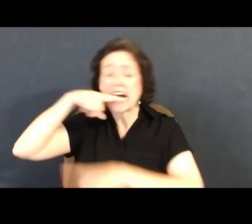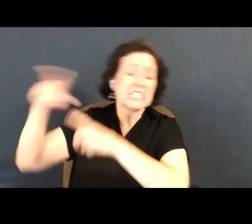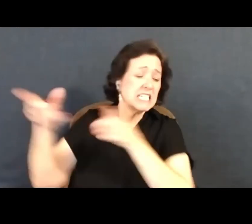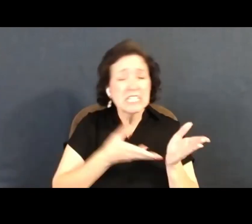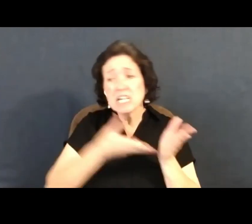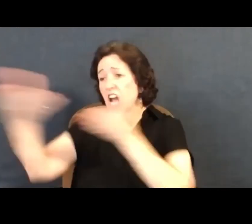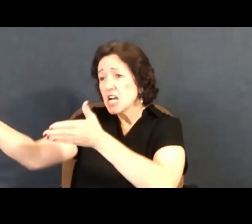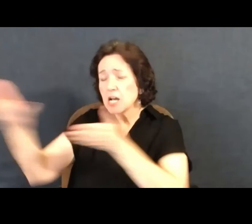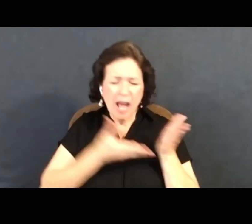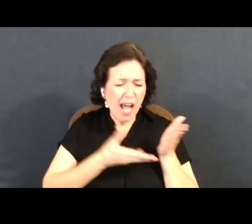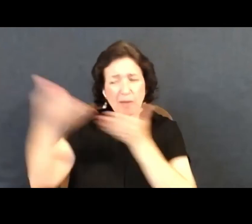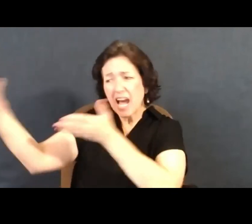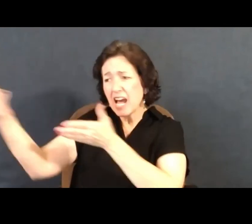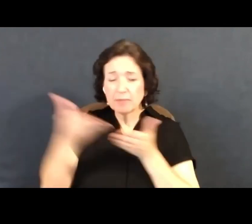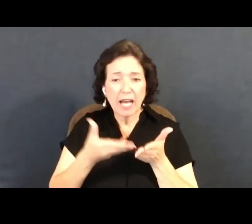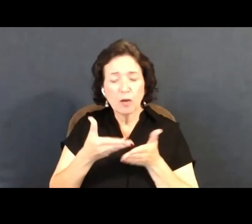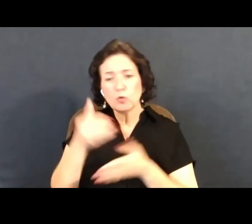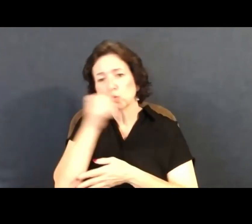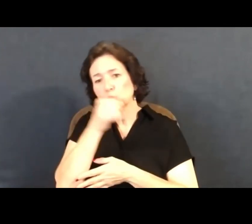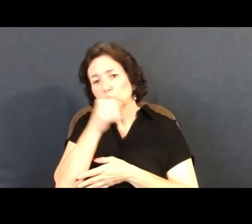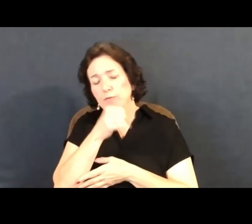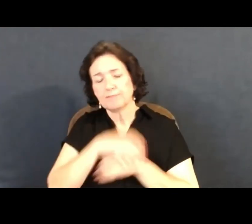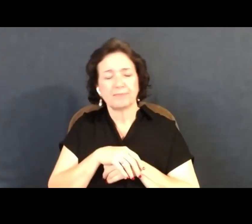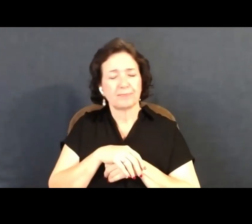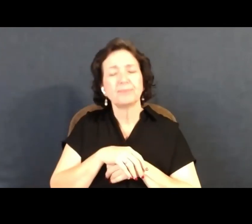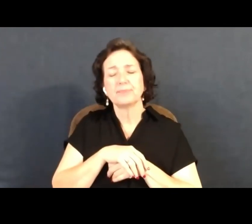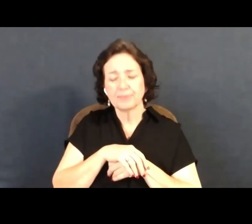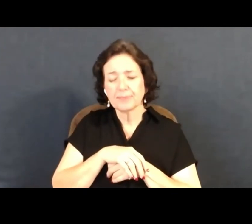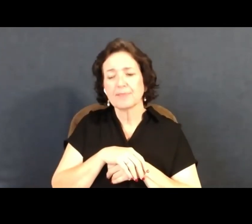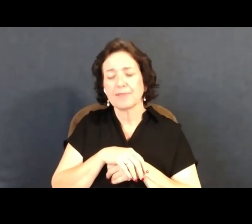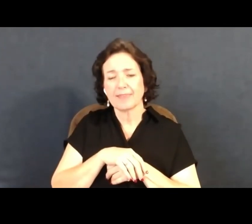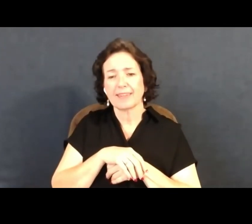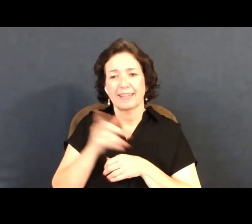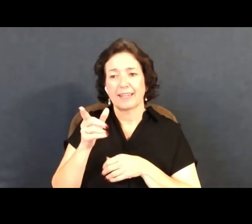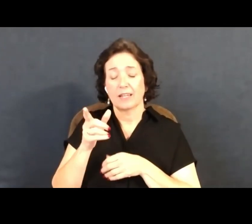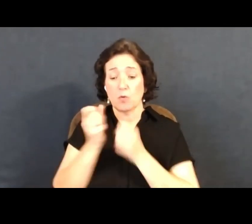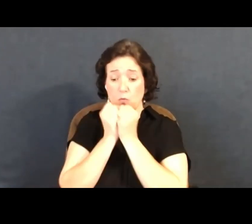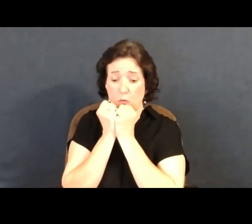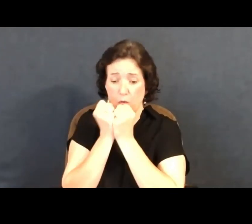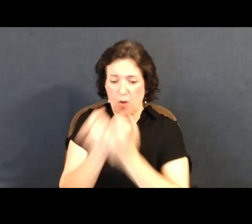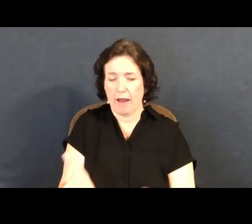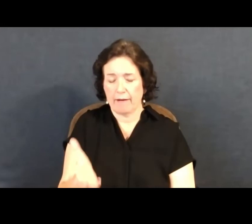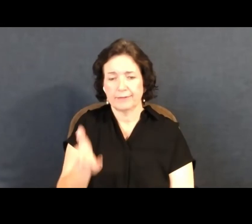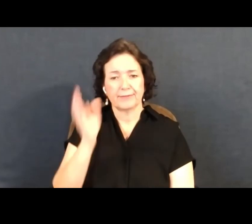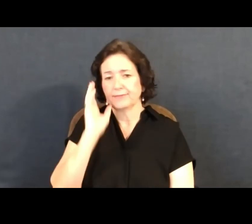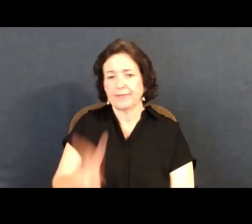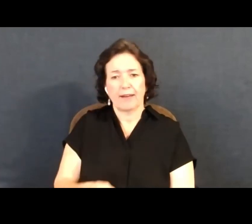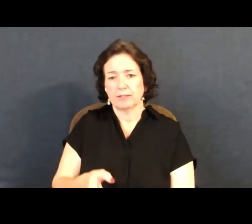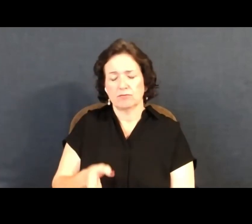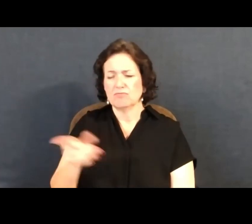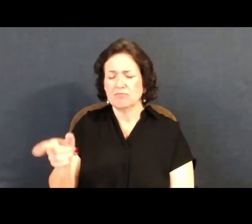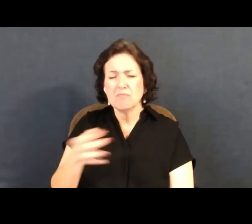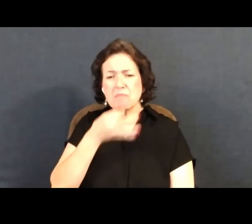out and get them and bring them back. And they were just never could wear that energy out that dog had. Now, that dog